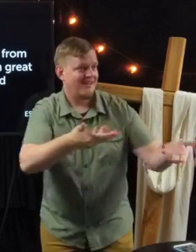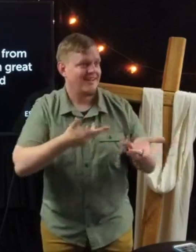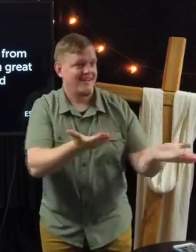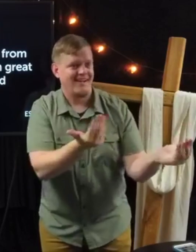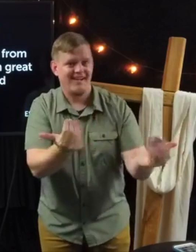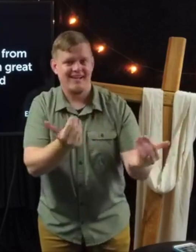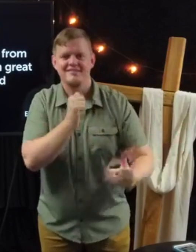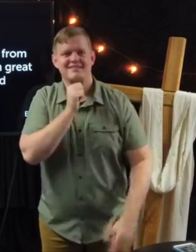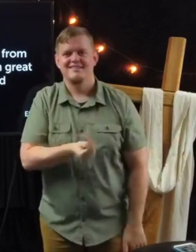Did they say, come, come, Jesus? No.